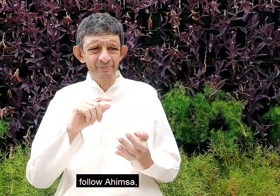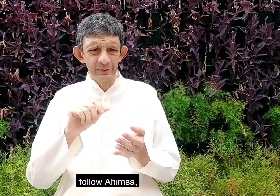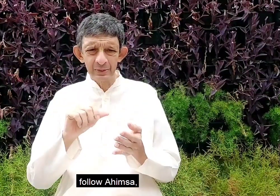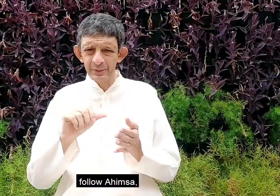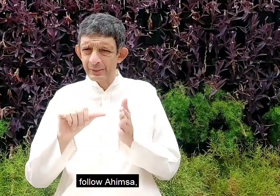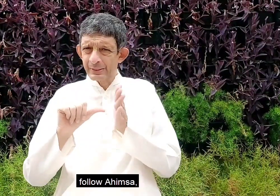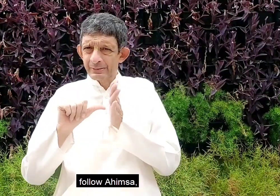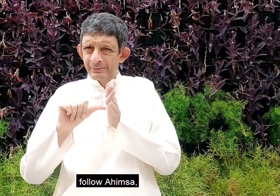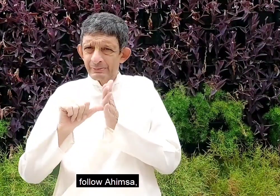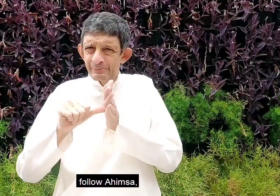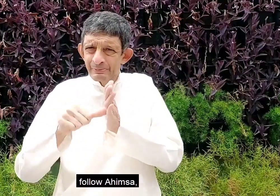Follow Ahimsa.